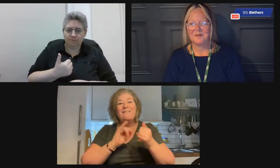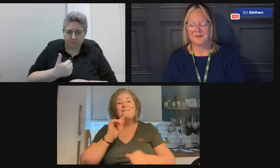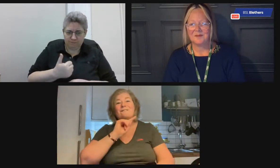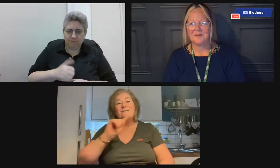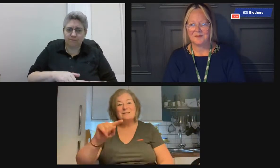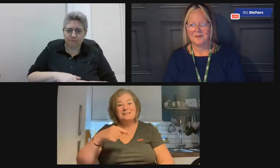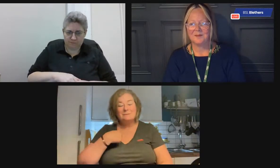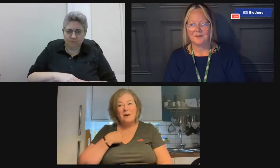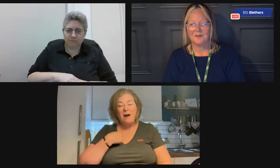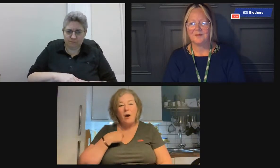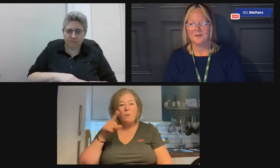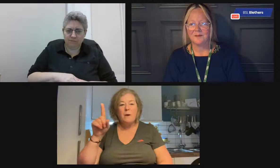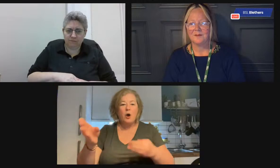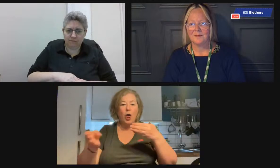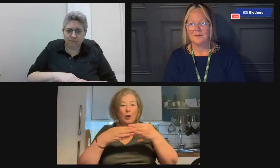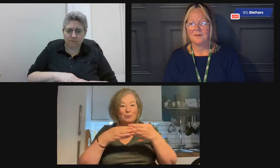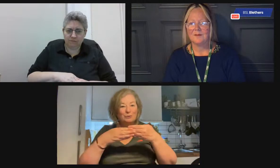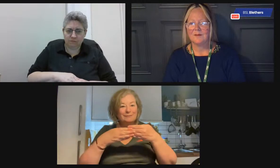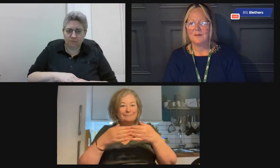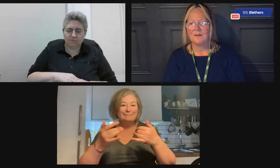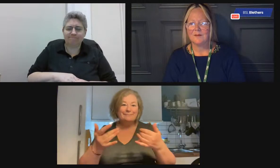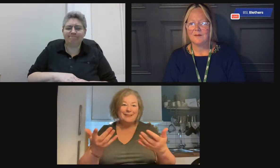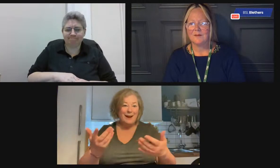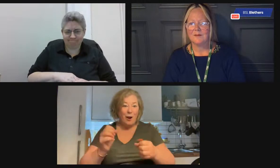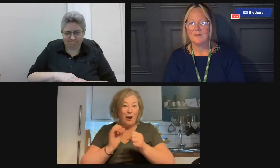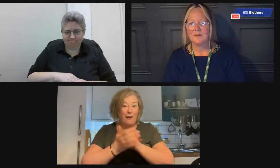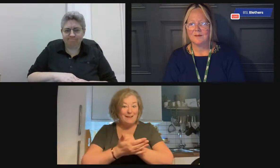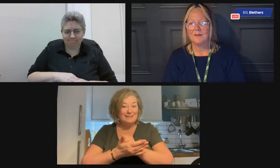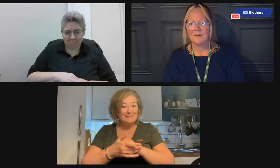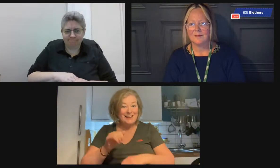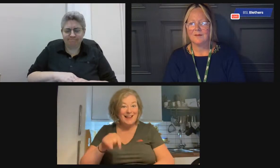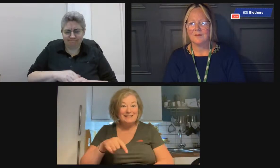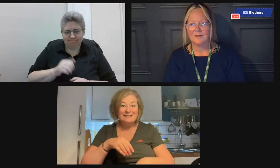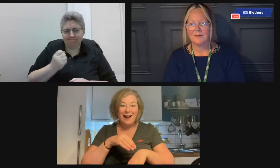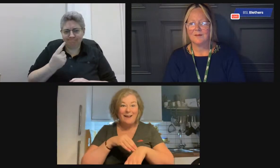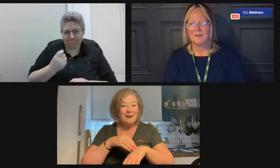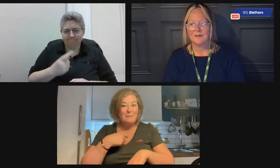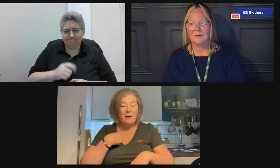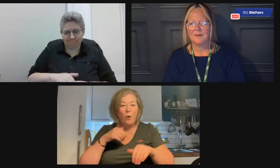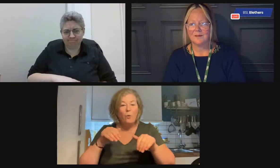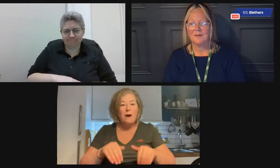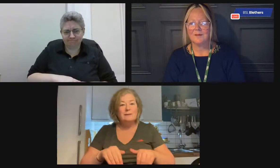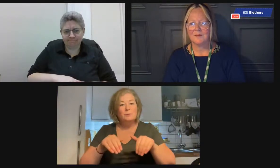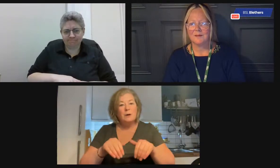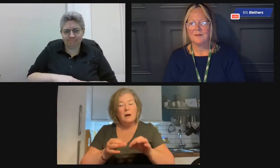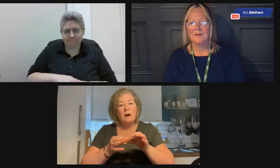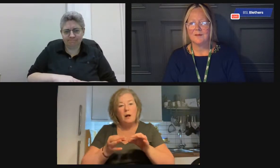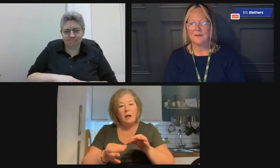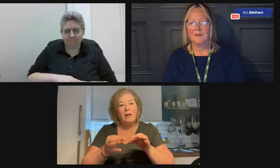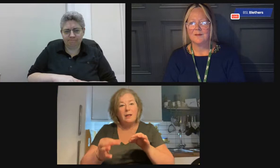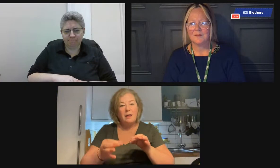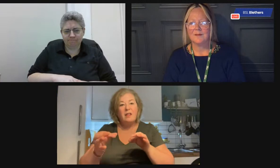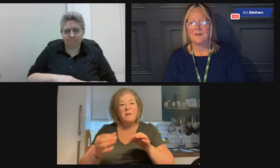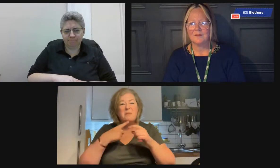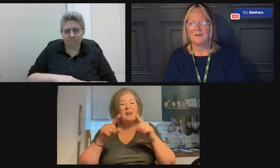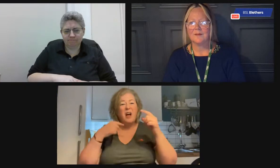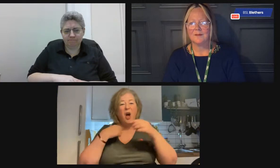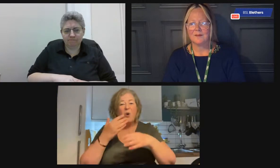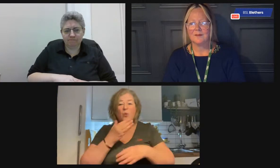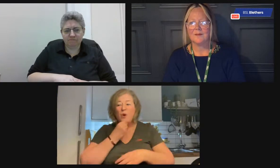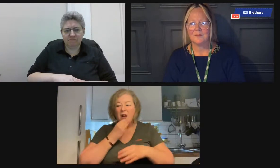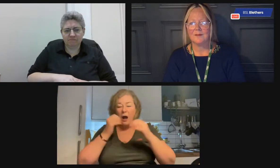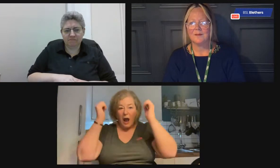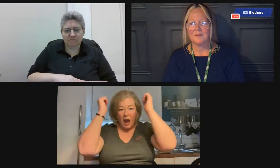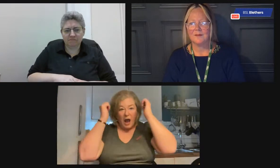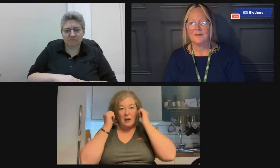to Maggie's. So first I went there, it was obviously closed because of COVID, Yeah. so I had to wait all this